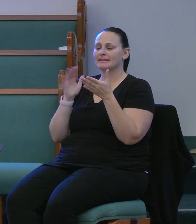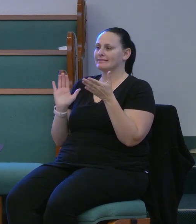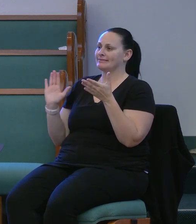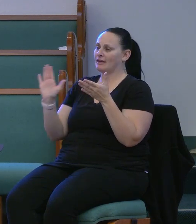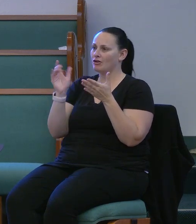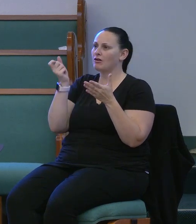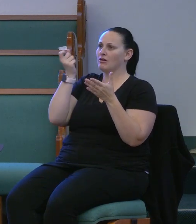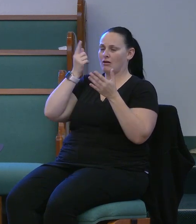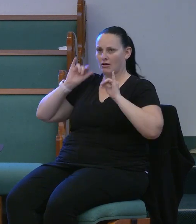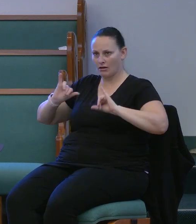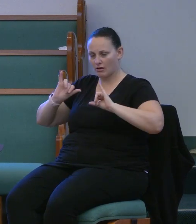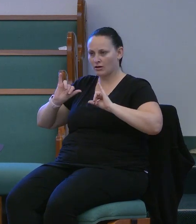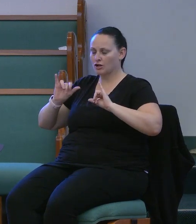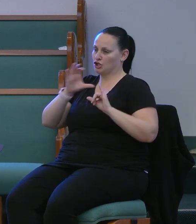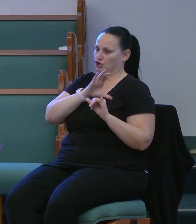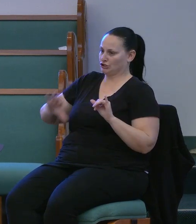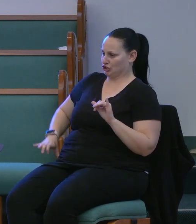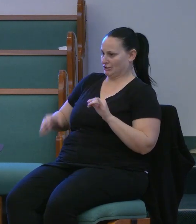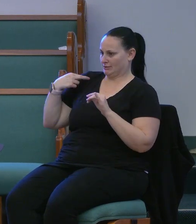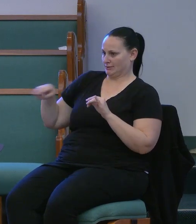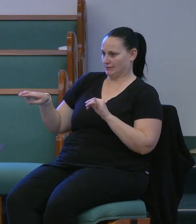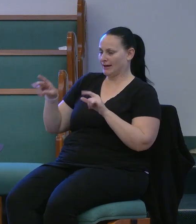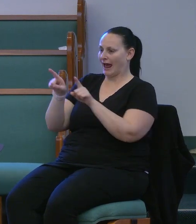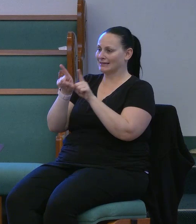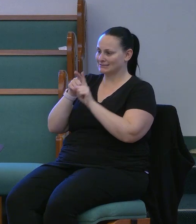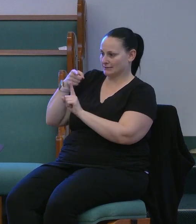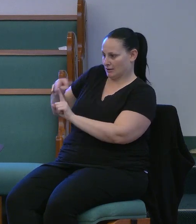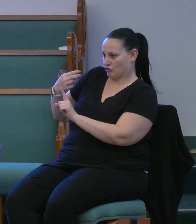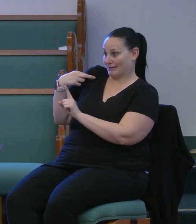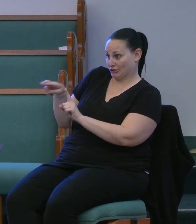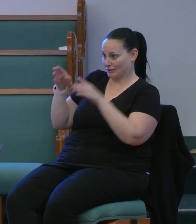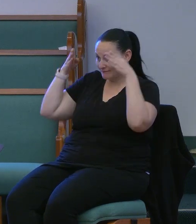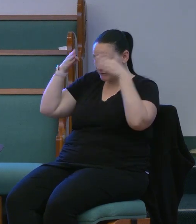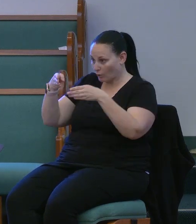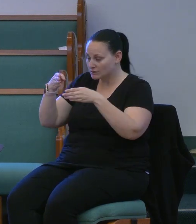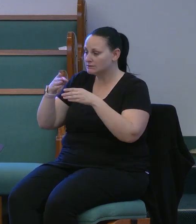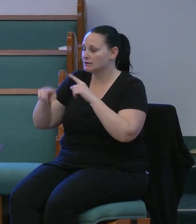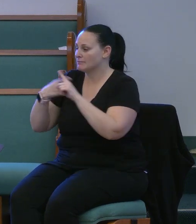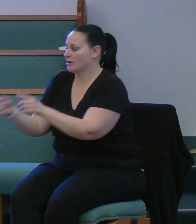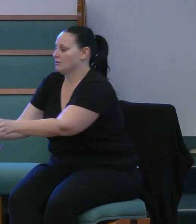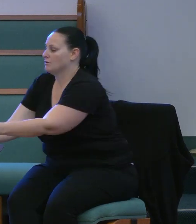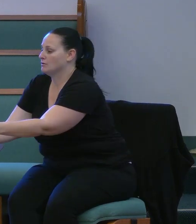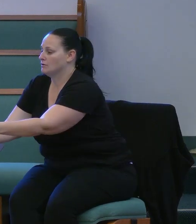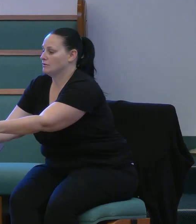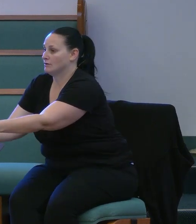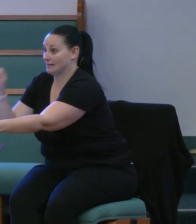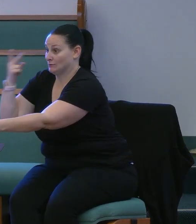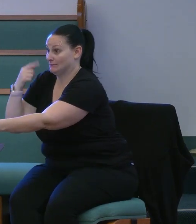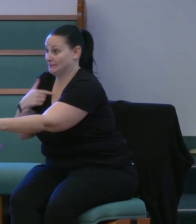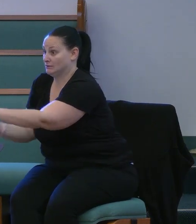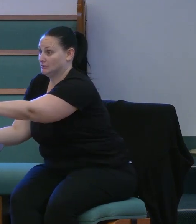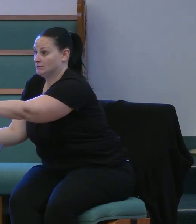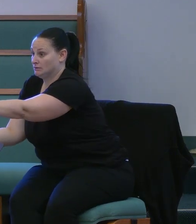is their cause to understand Christianity as an exclusive religion focused on our heavenly life.